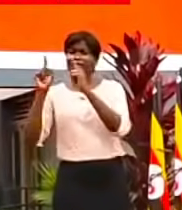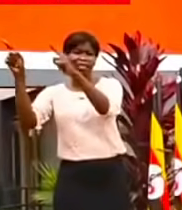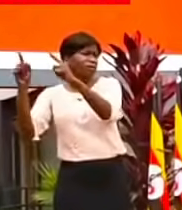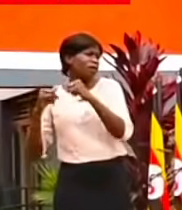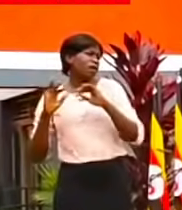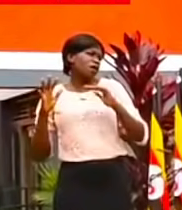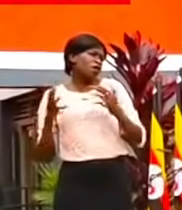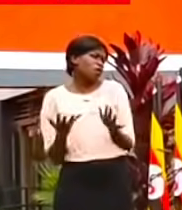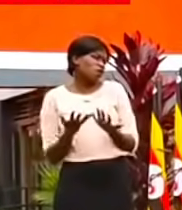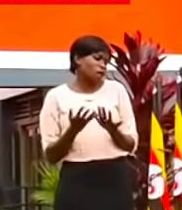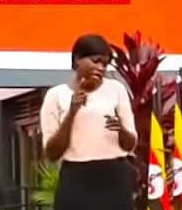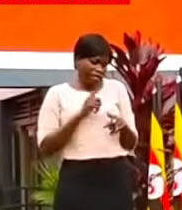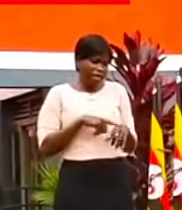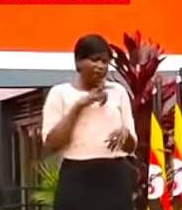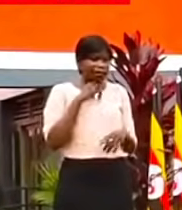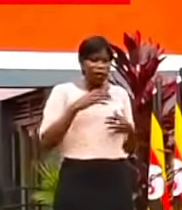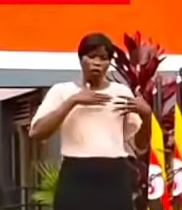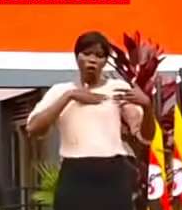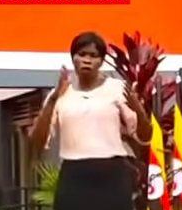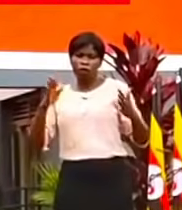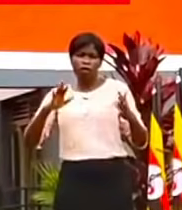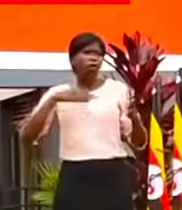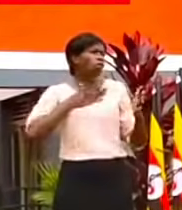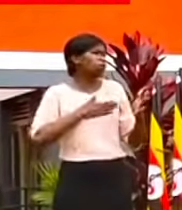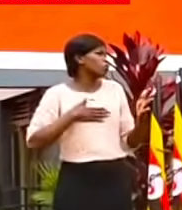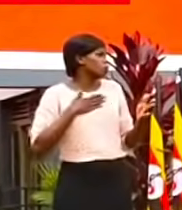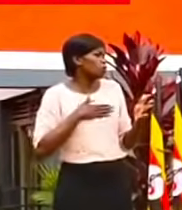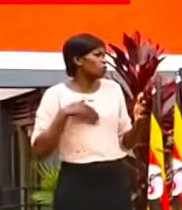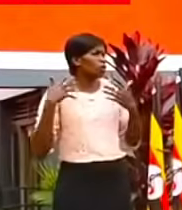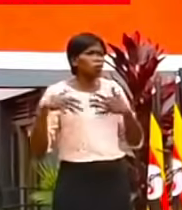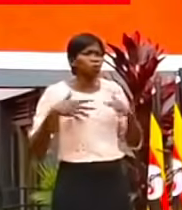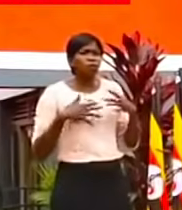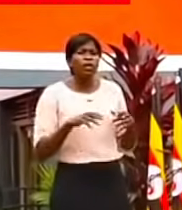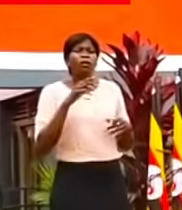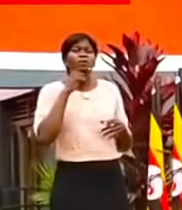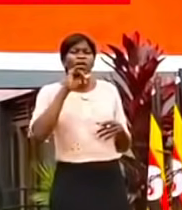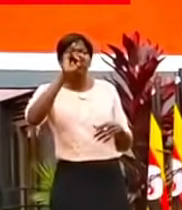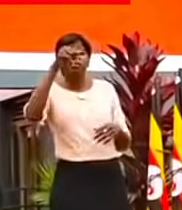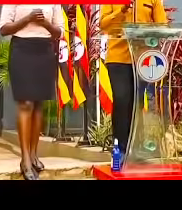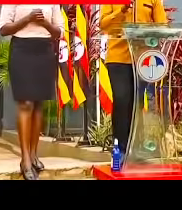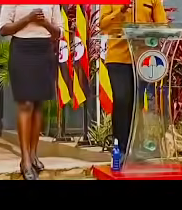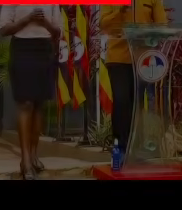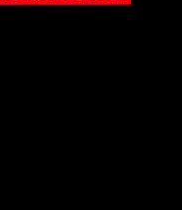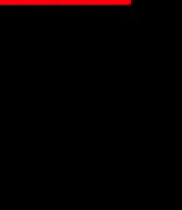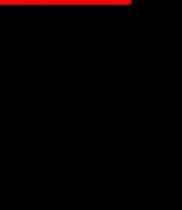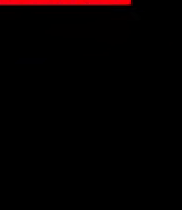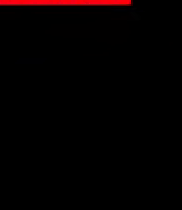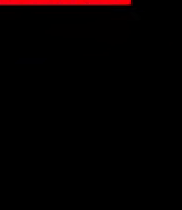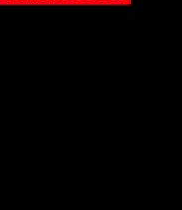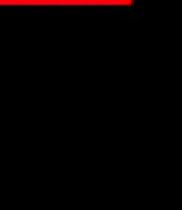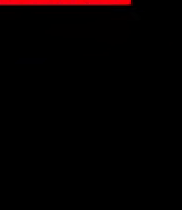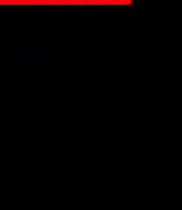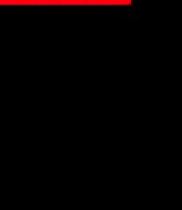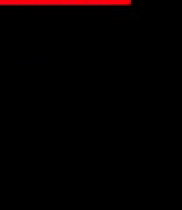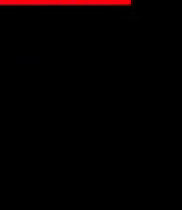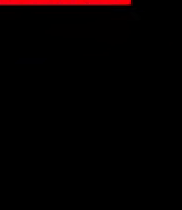Abongo yayogera ebigambo bino Jim Muhwezi Katugu, security minister, n'amusiba.